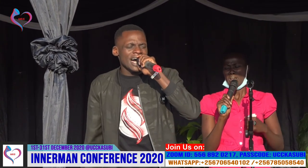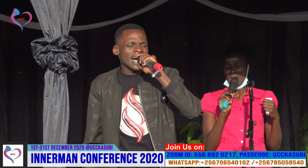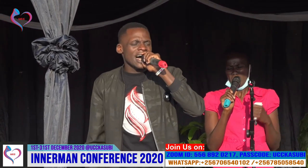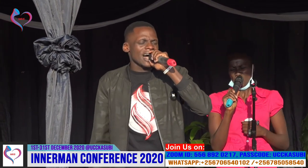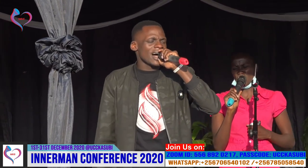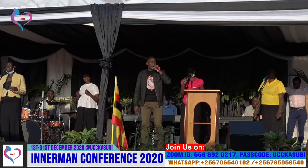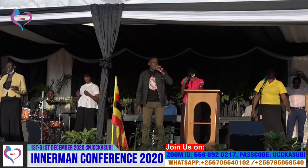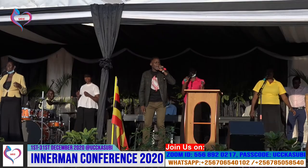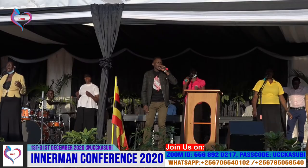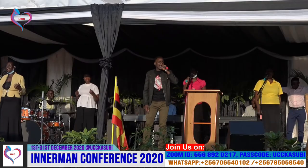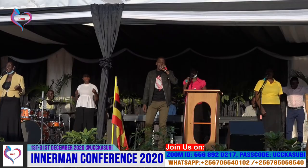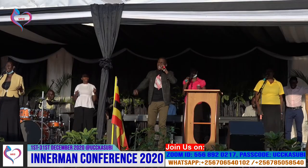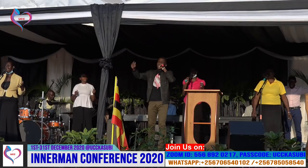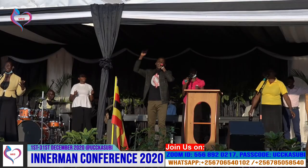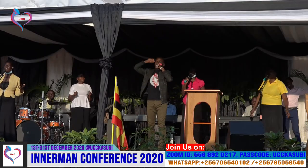Jayana